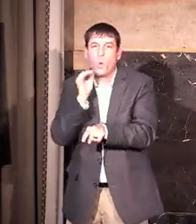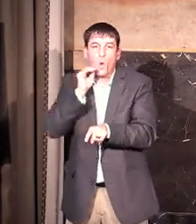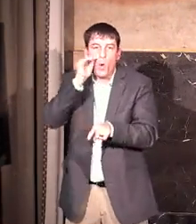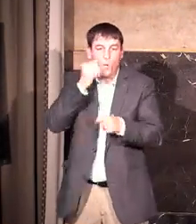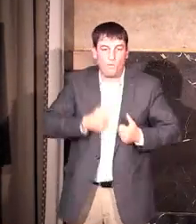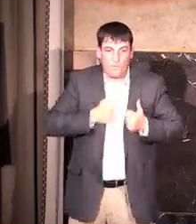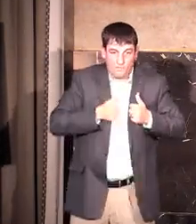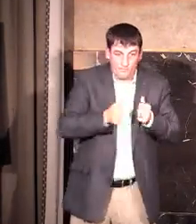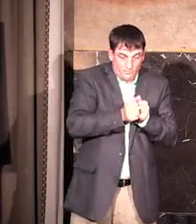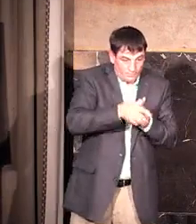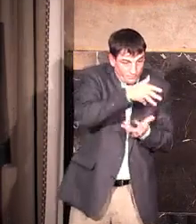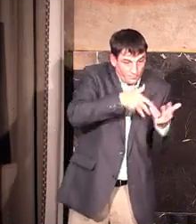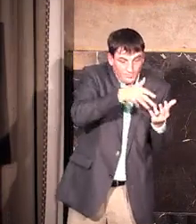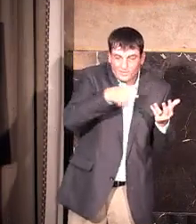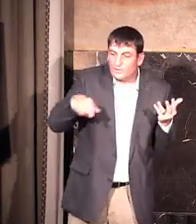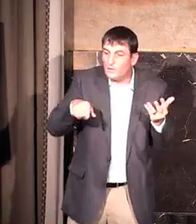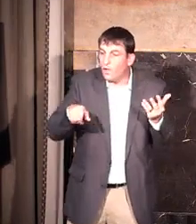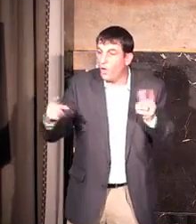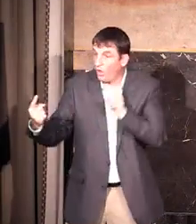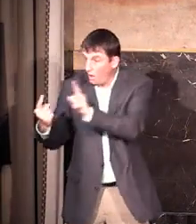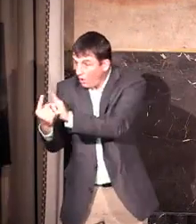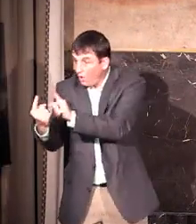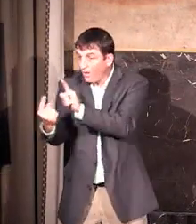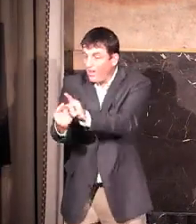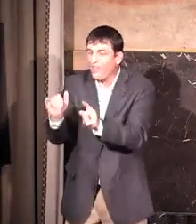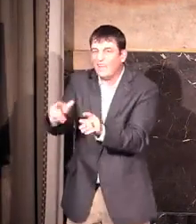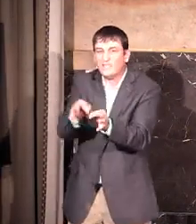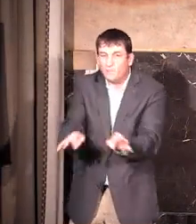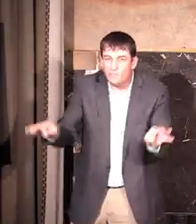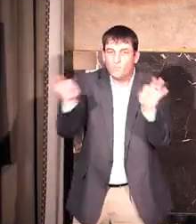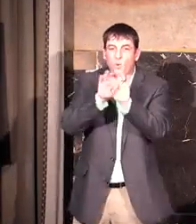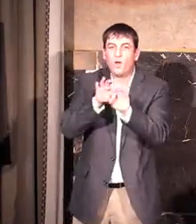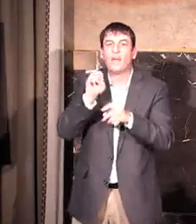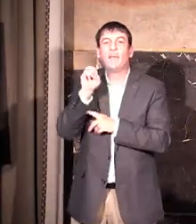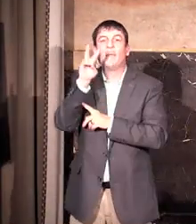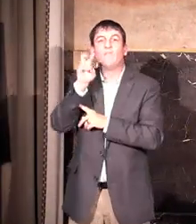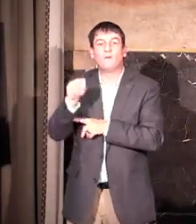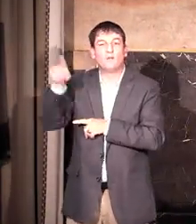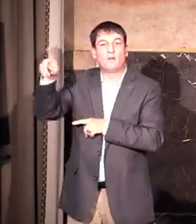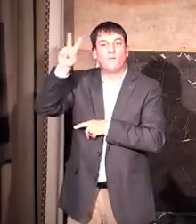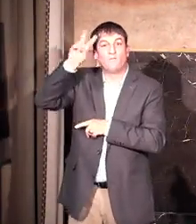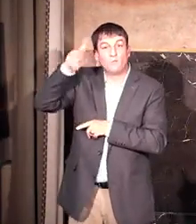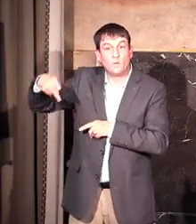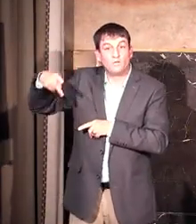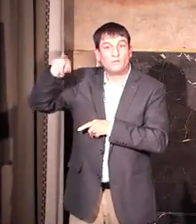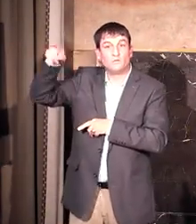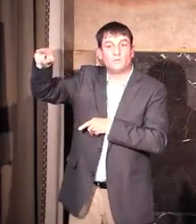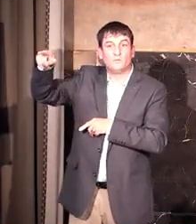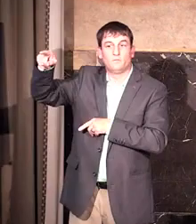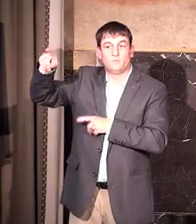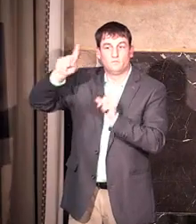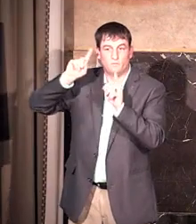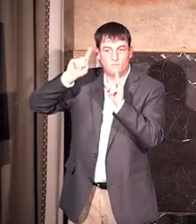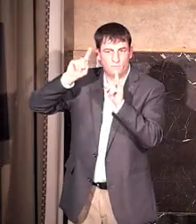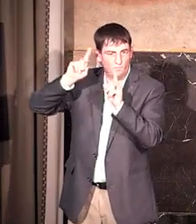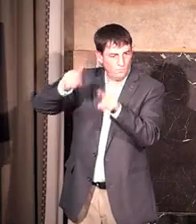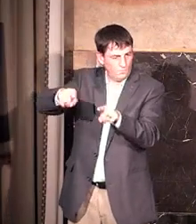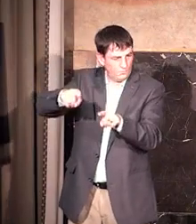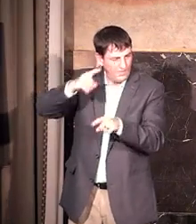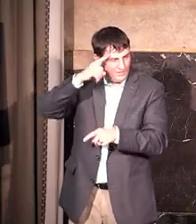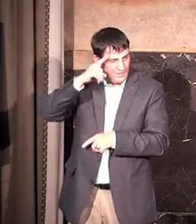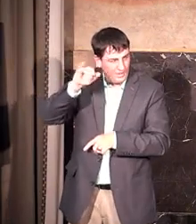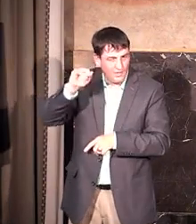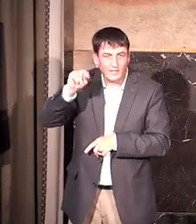the critically important thing. I noticed that even the vice president the other day, when he went to, I think it was